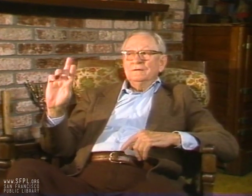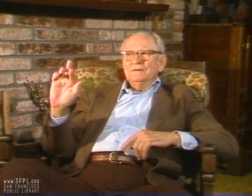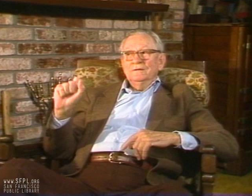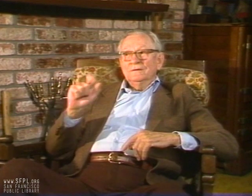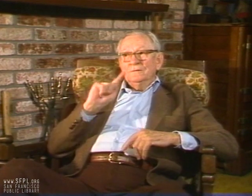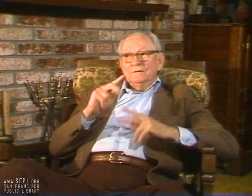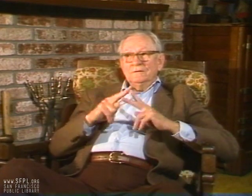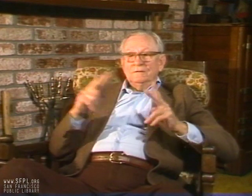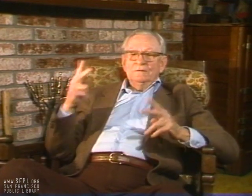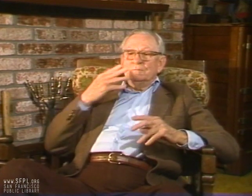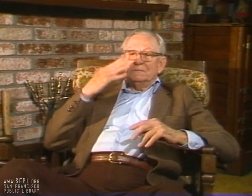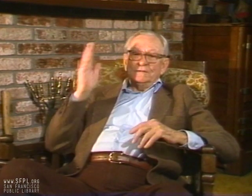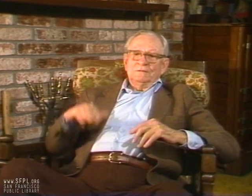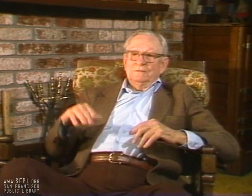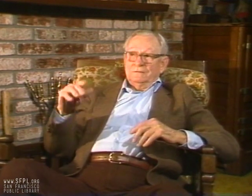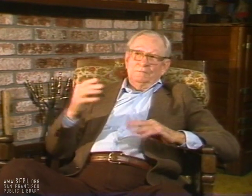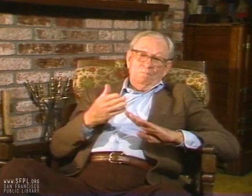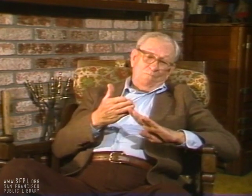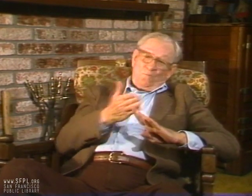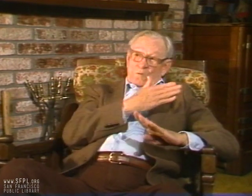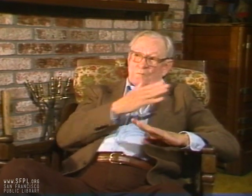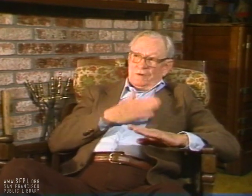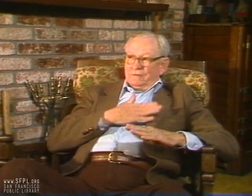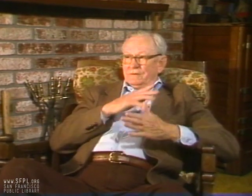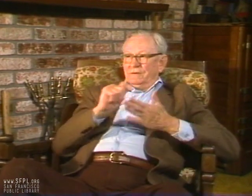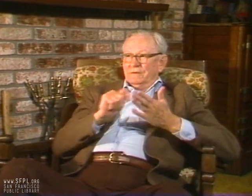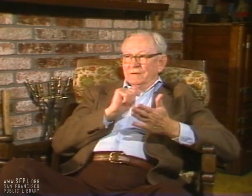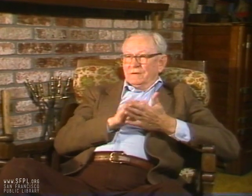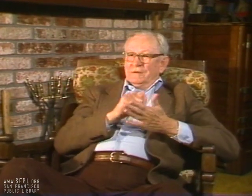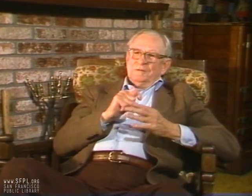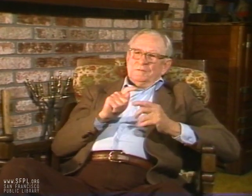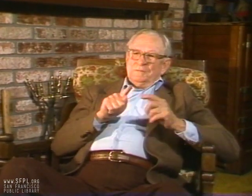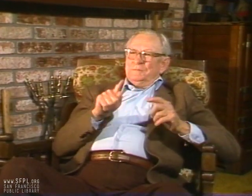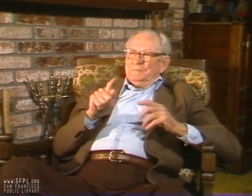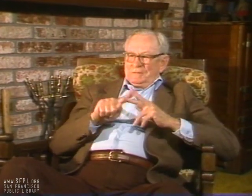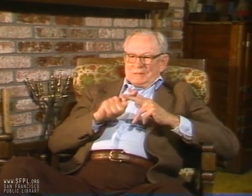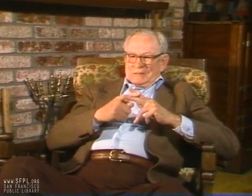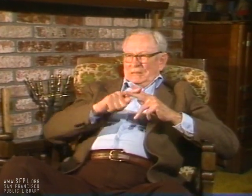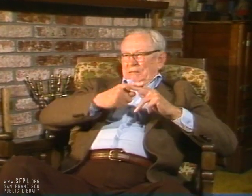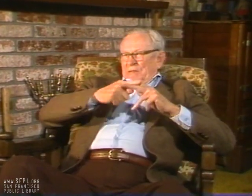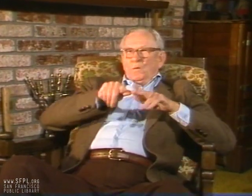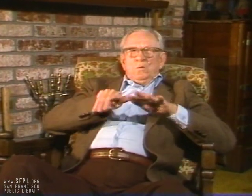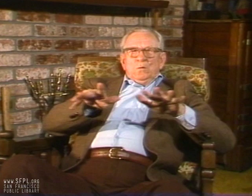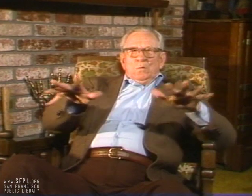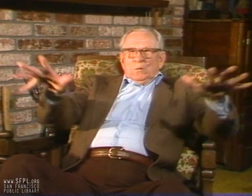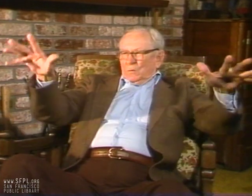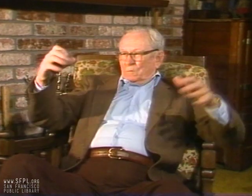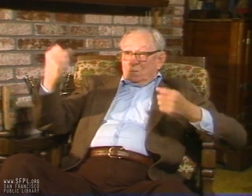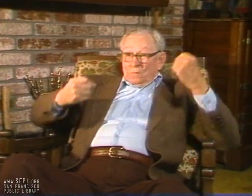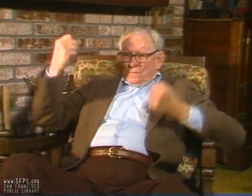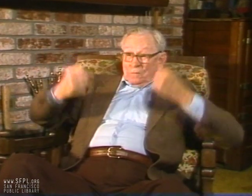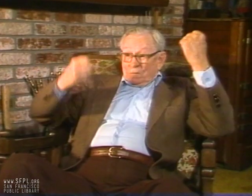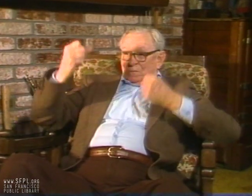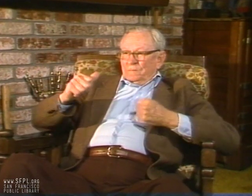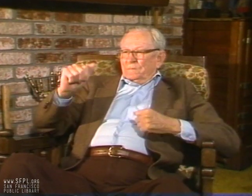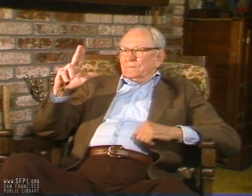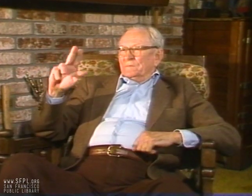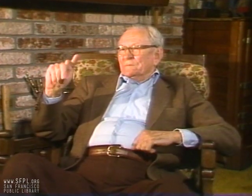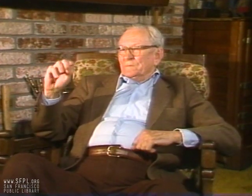time, it was quite a problem. Just when automobiles were starting to become popular. Even though there were many new drivers,